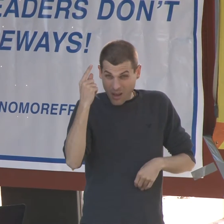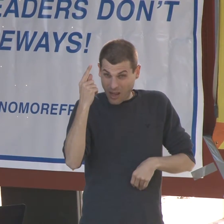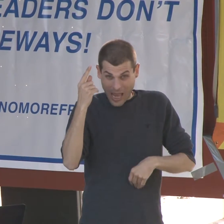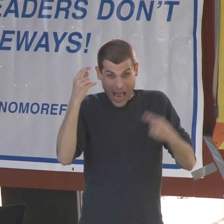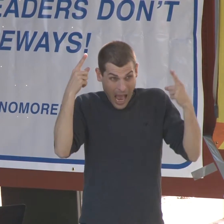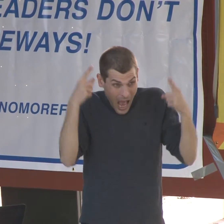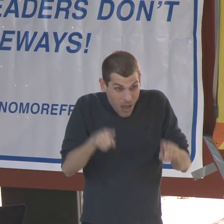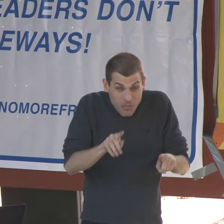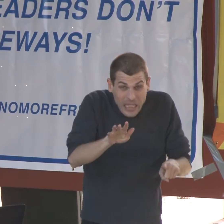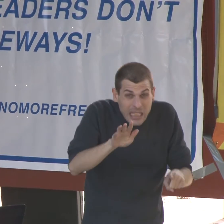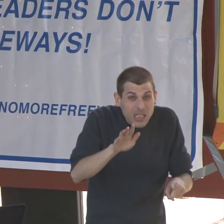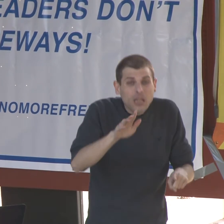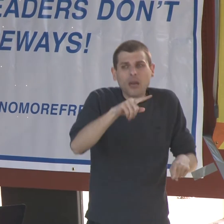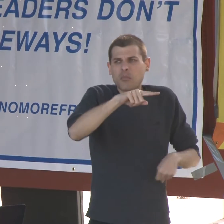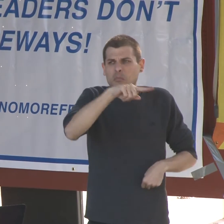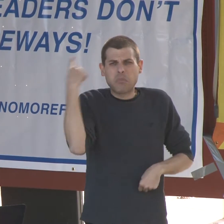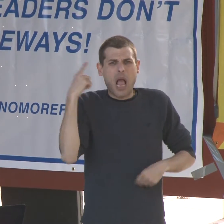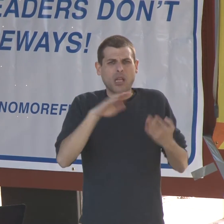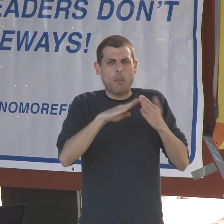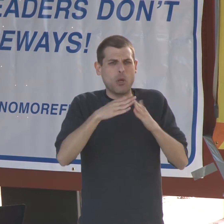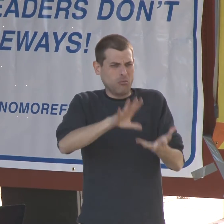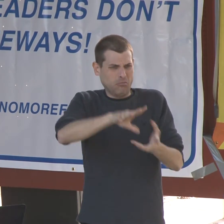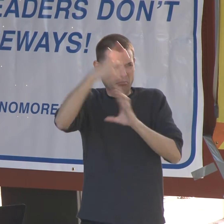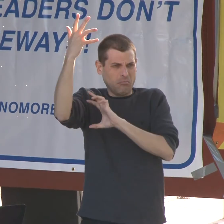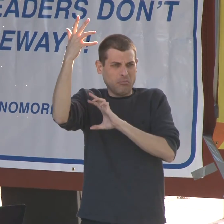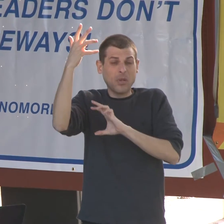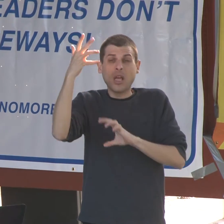this freeway will not erase this racist legacy.